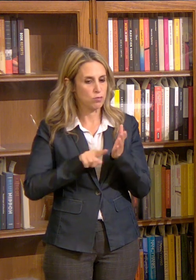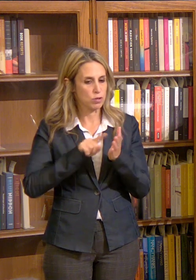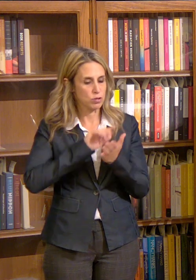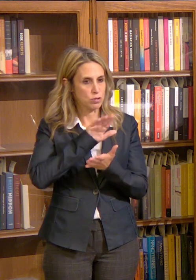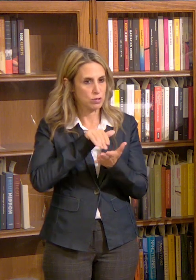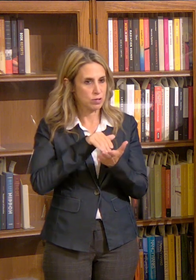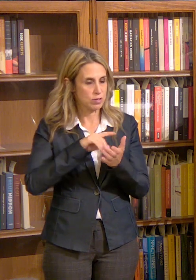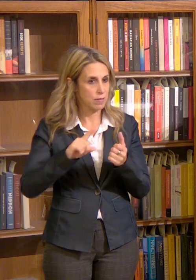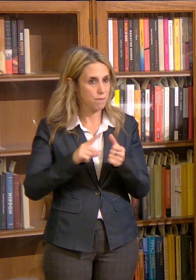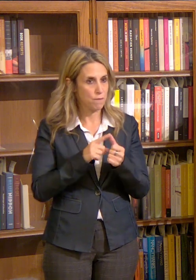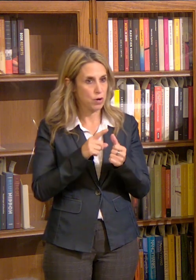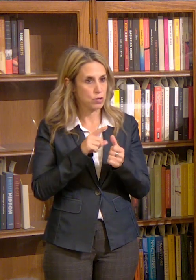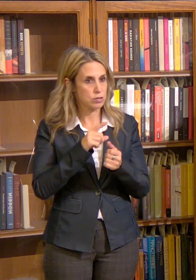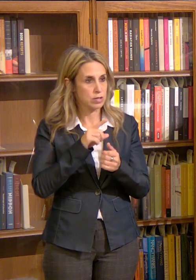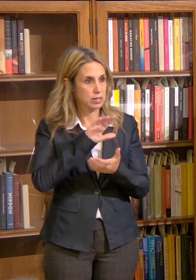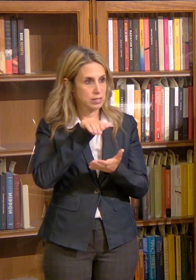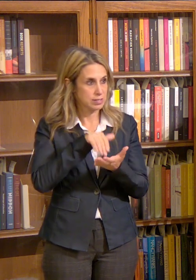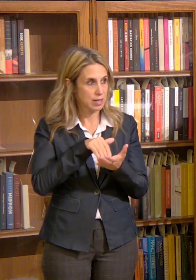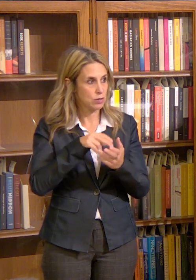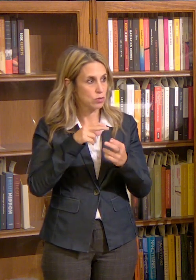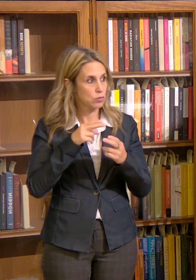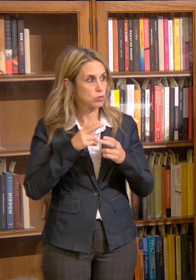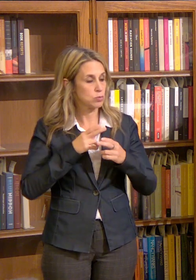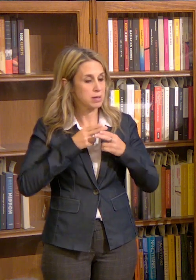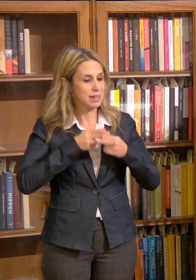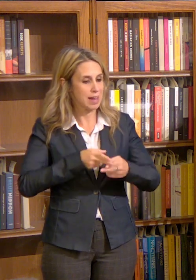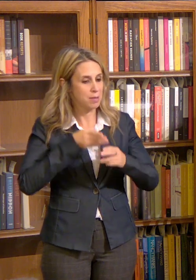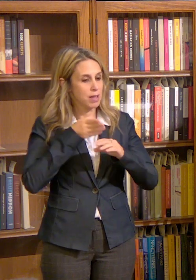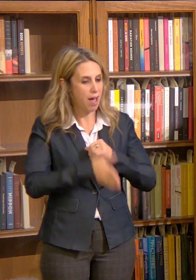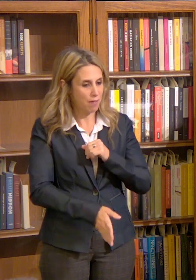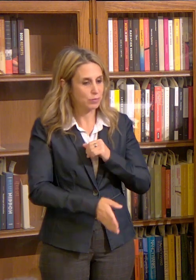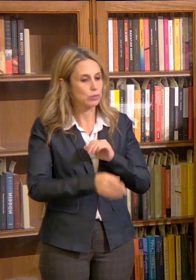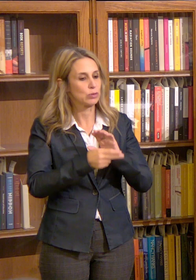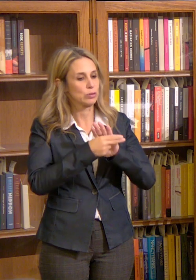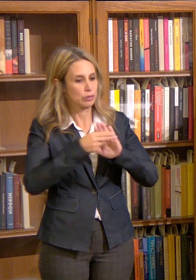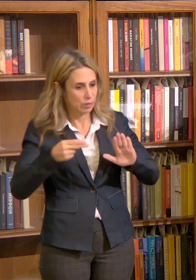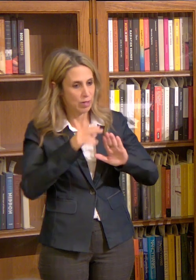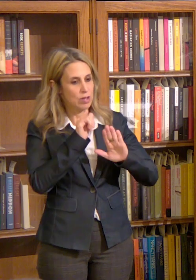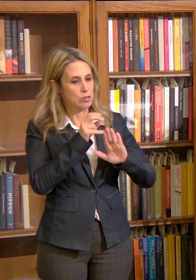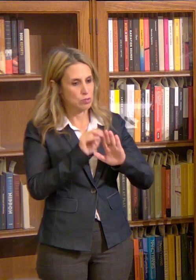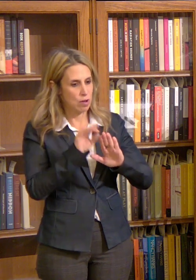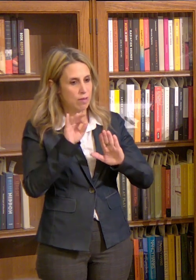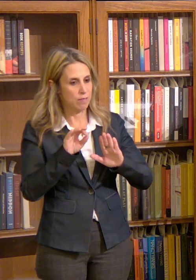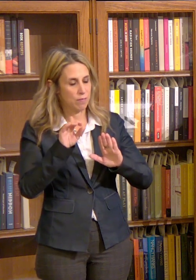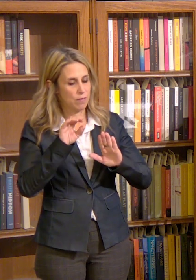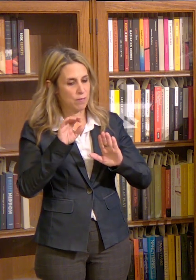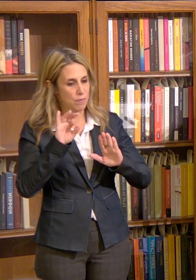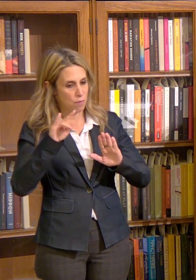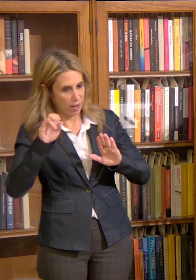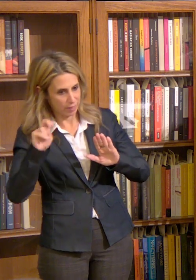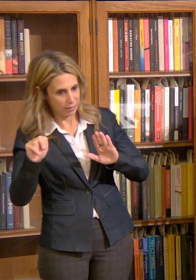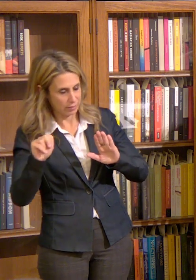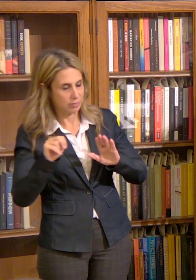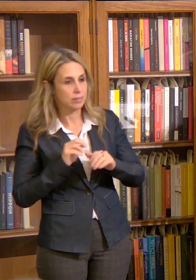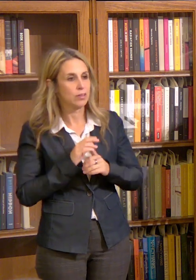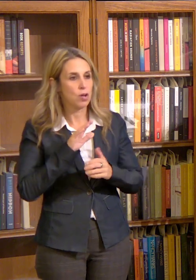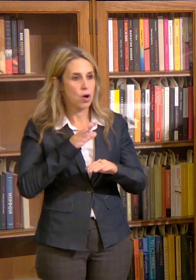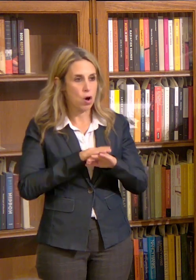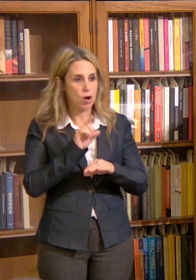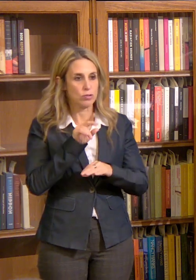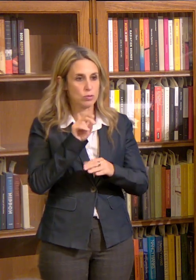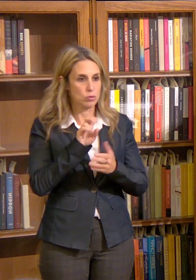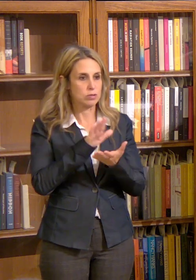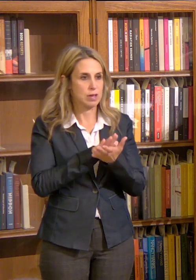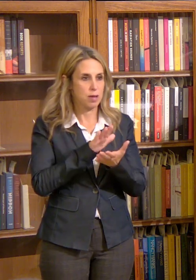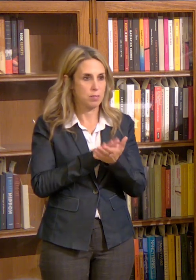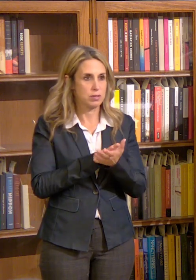first thing to be named after John hope Franklin on Duke's campus and it was done so when Dr Franklin